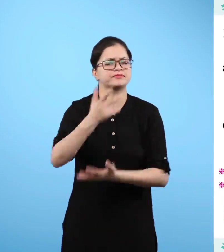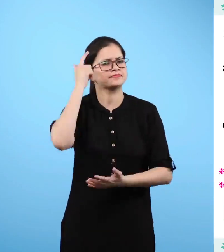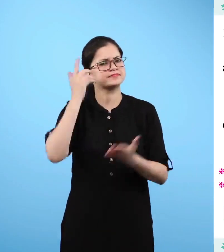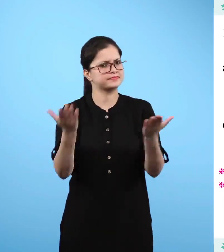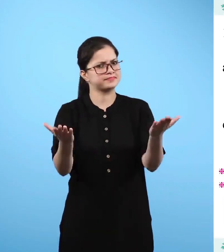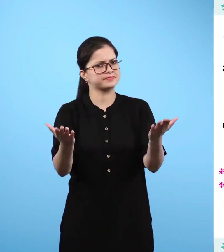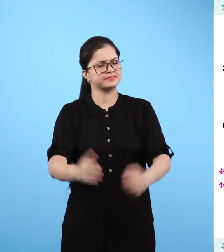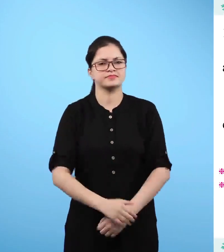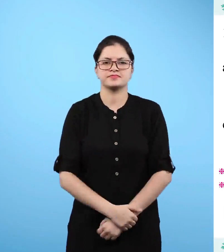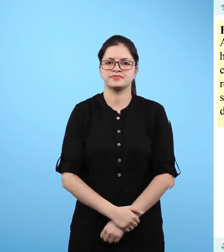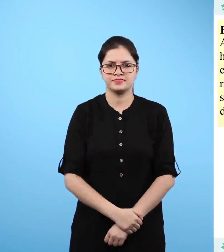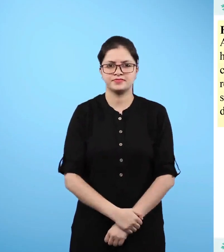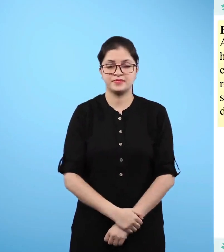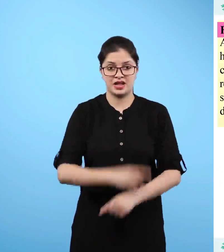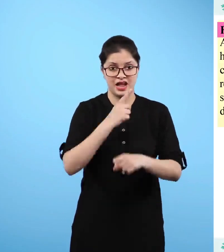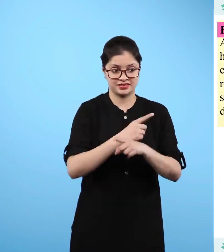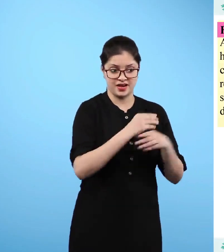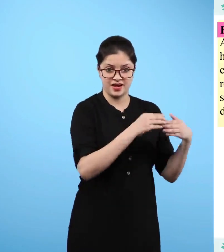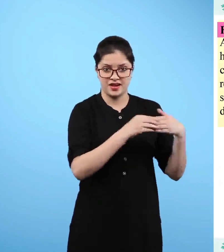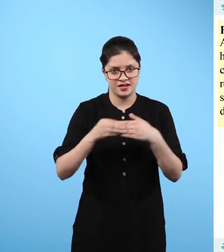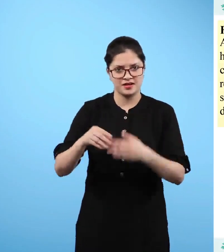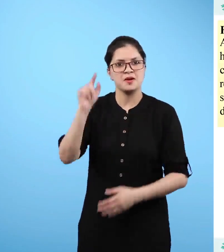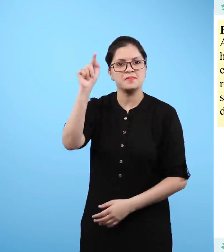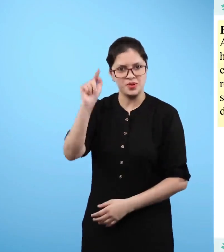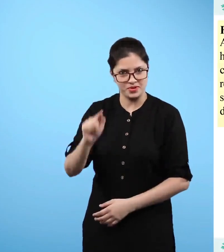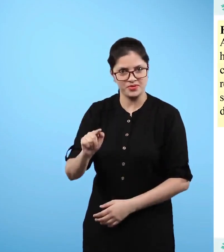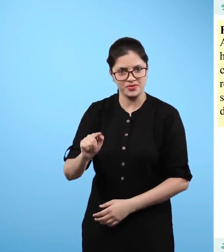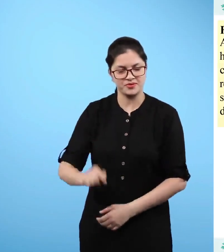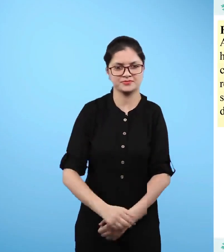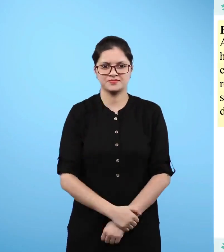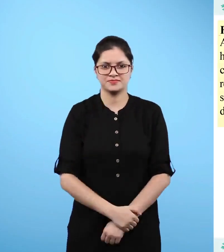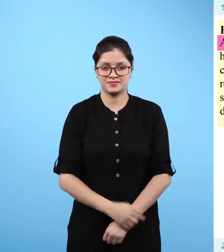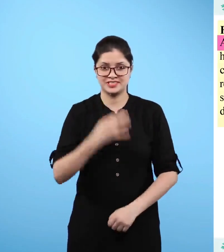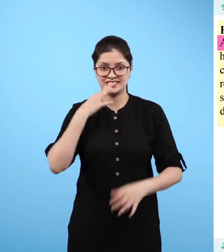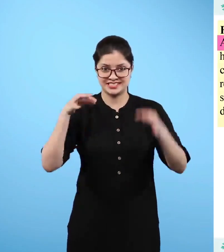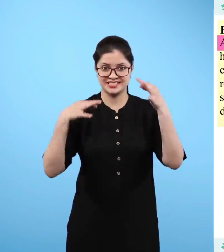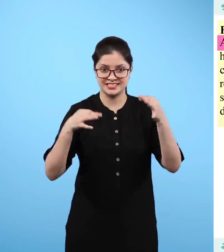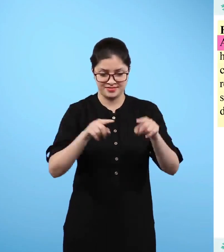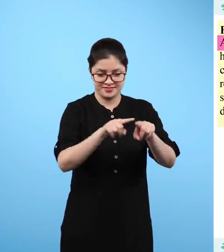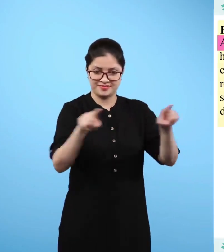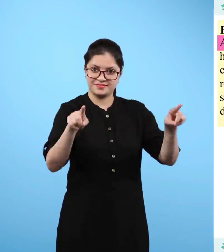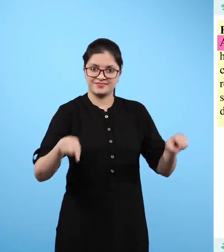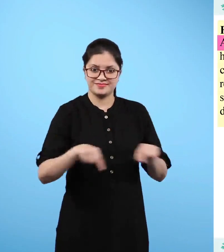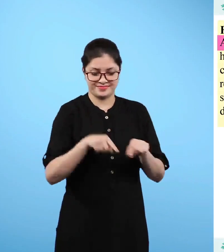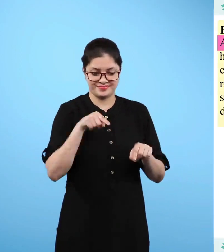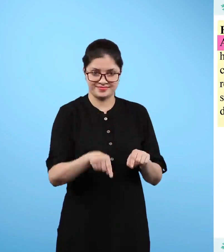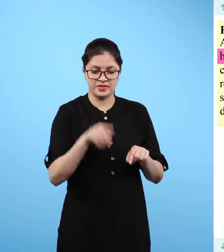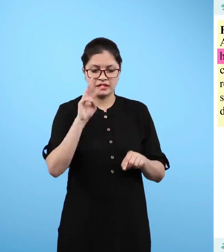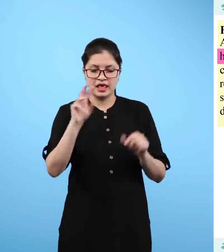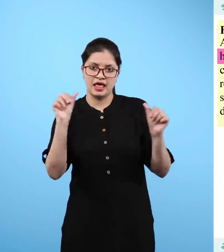Discuss. For the teacher. A 3-dimensional perspective drawing has been